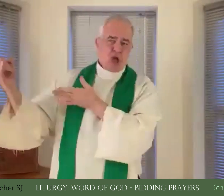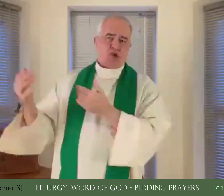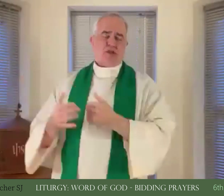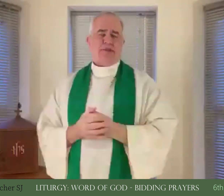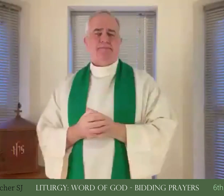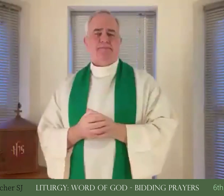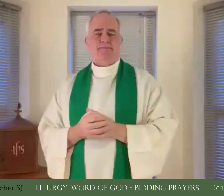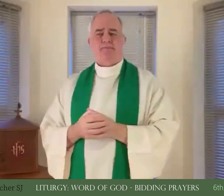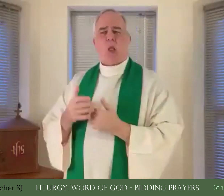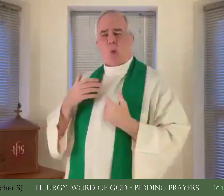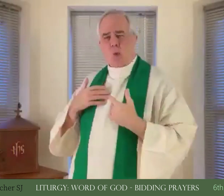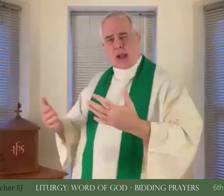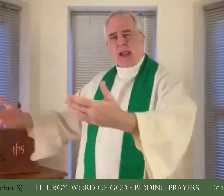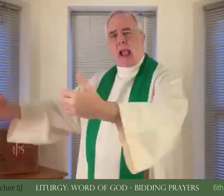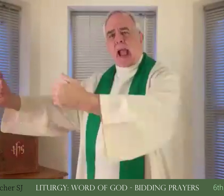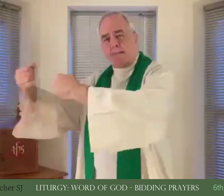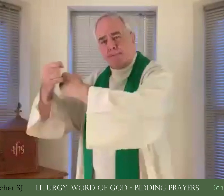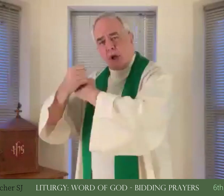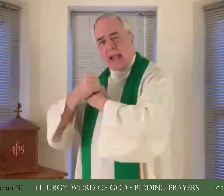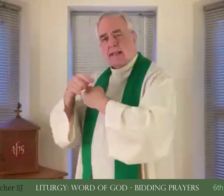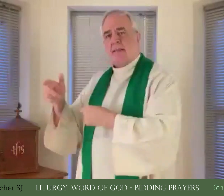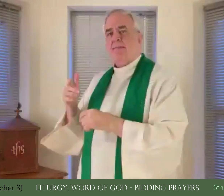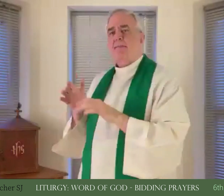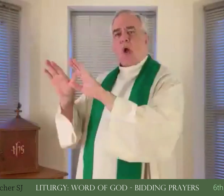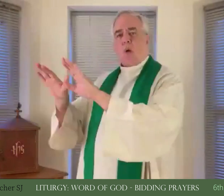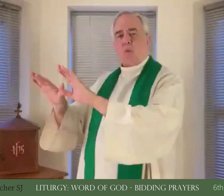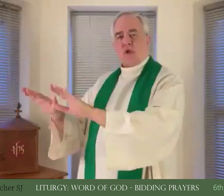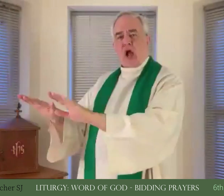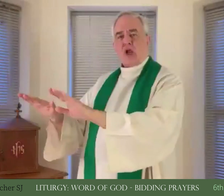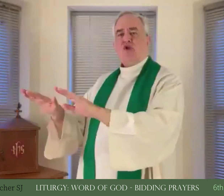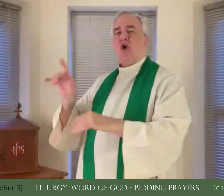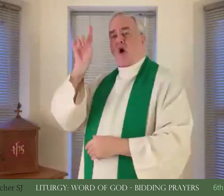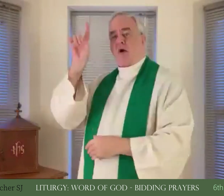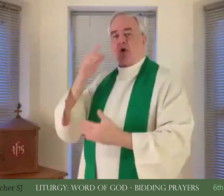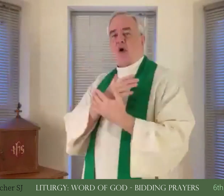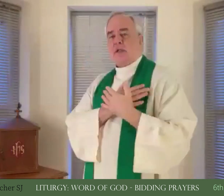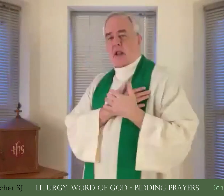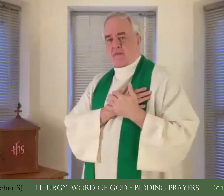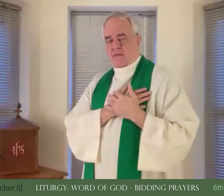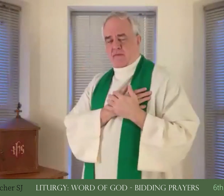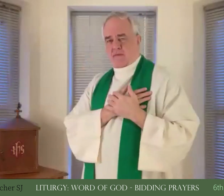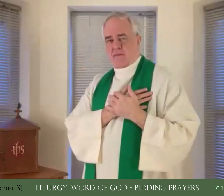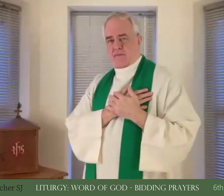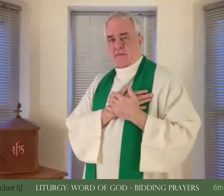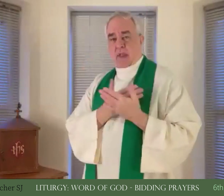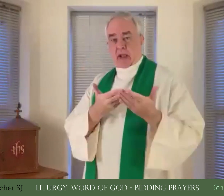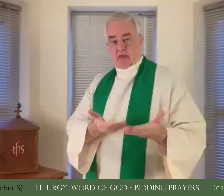rejection. We embrace them, touch of God's love.